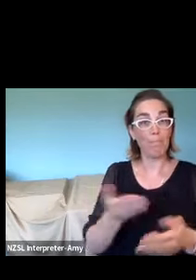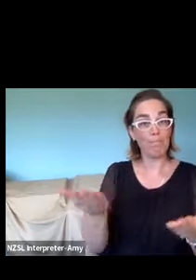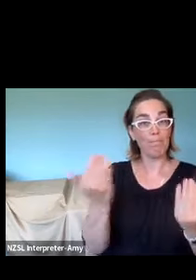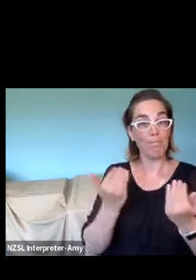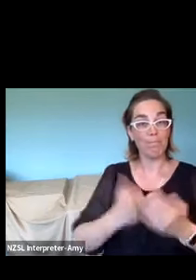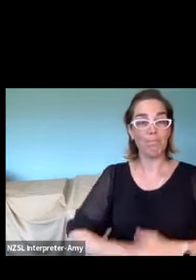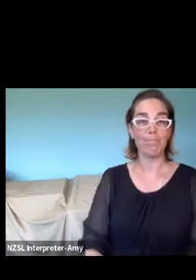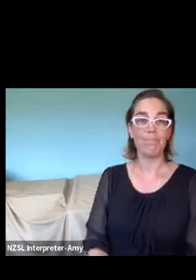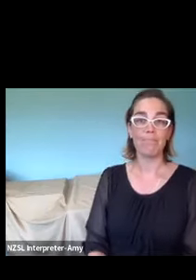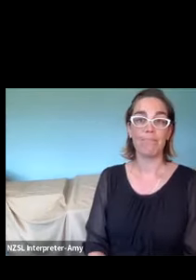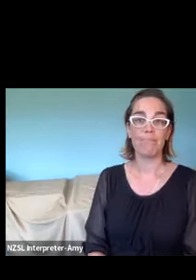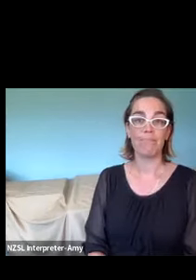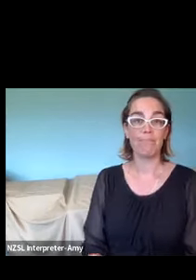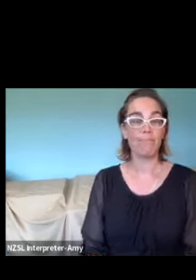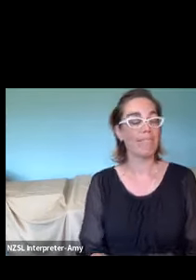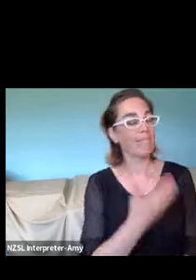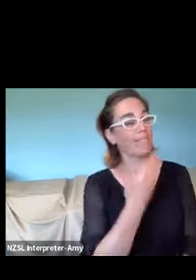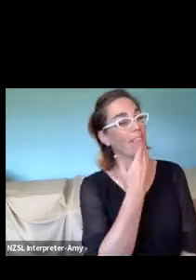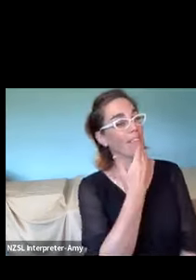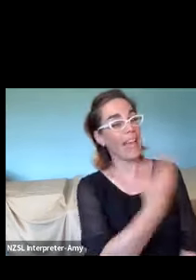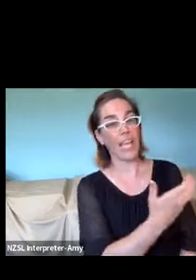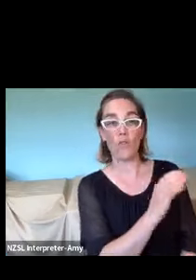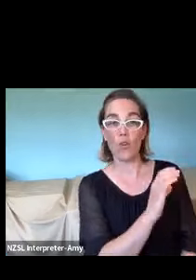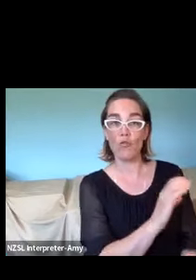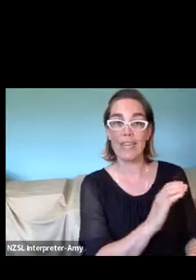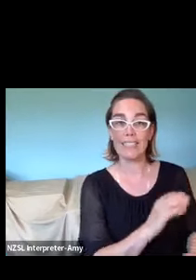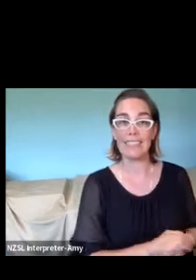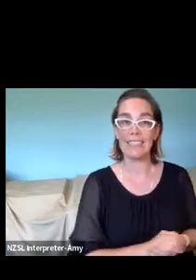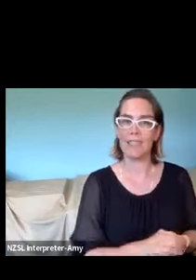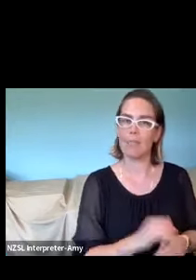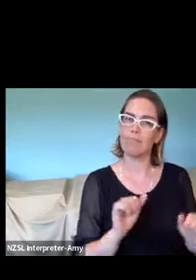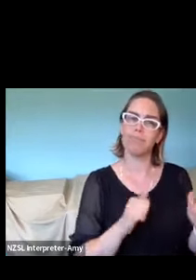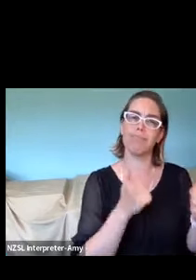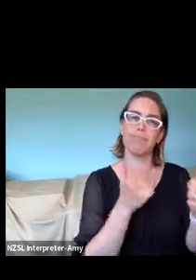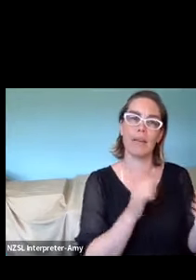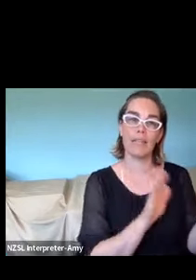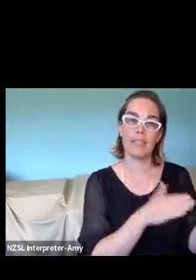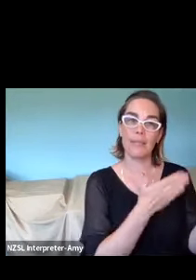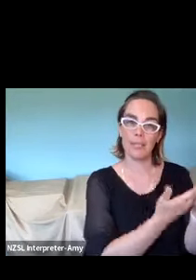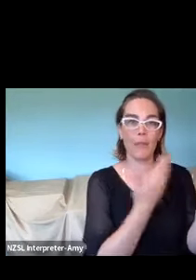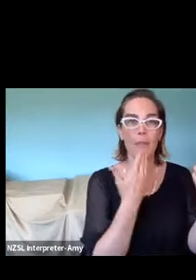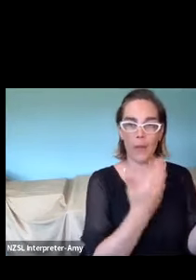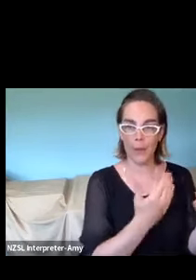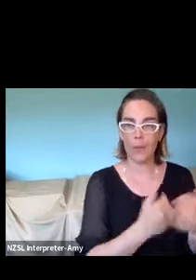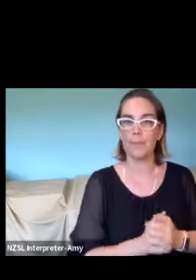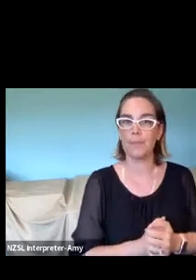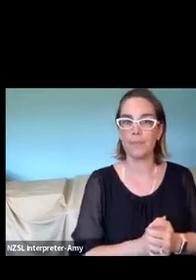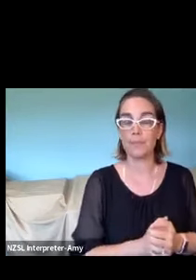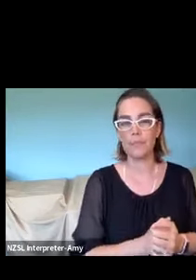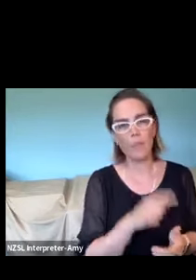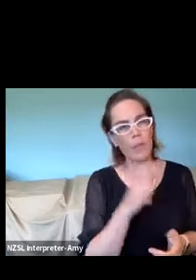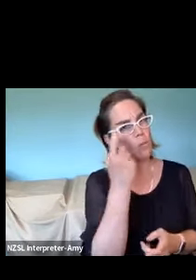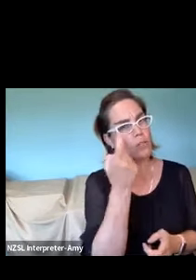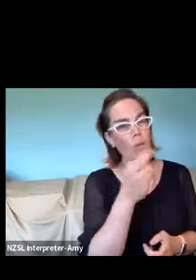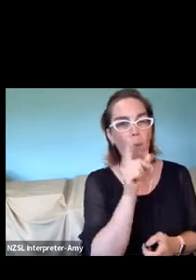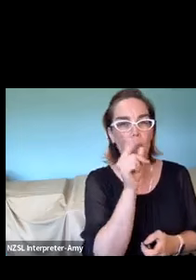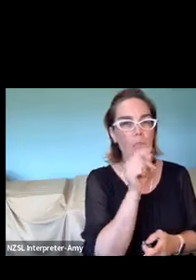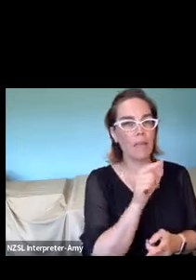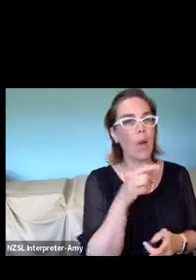Thank you, Chris. A good submission as usual. I wonder as well if you could